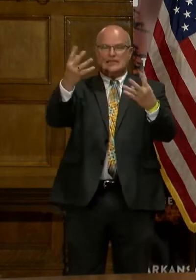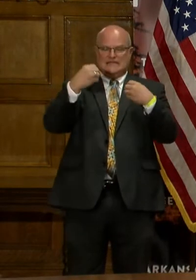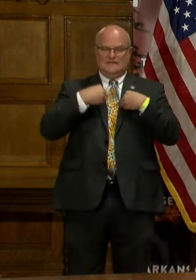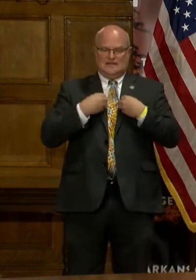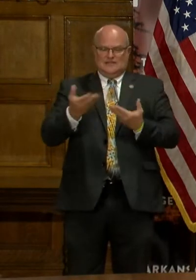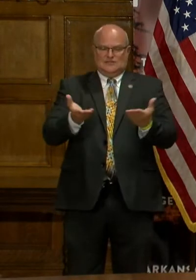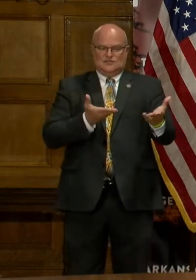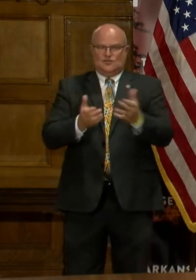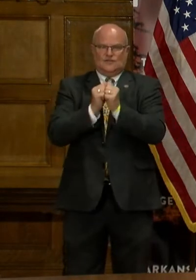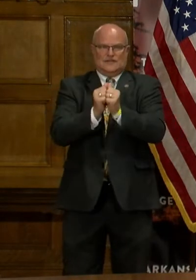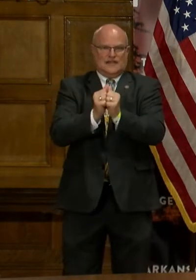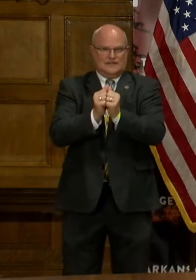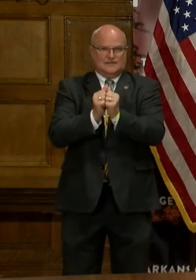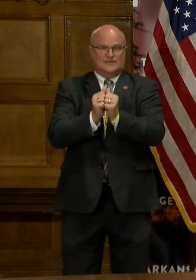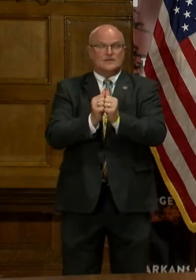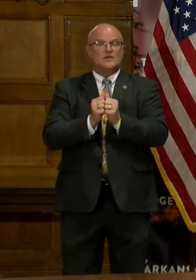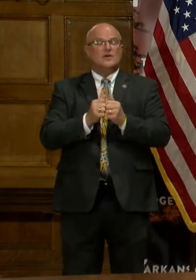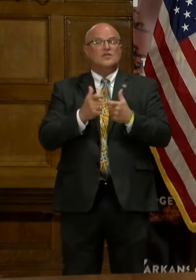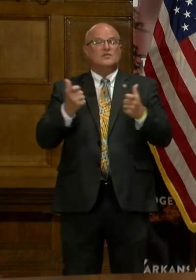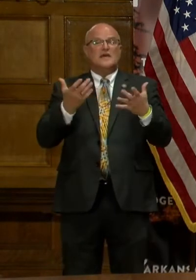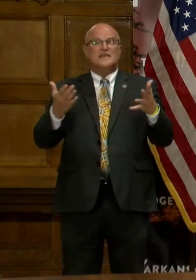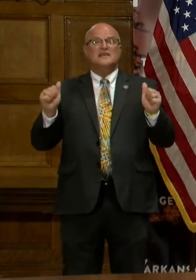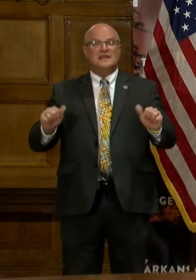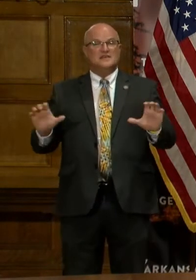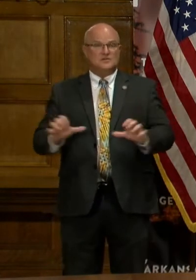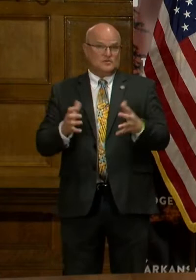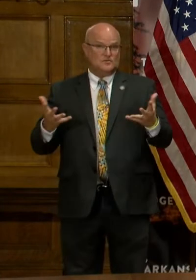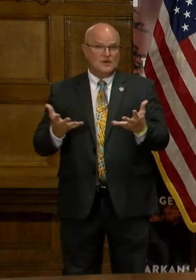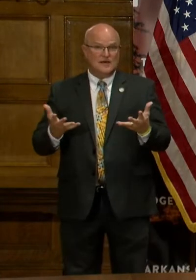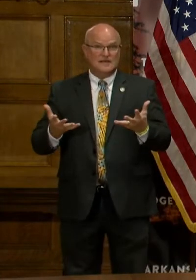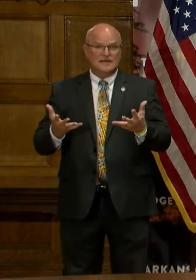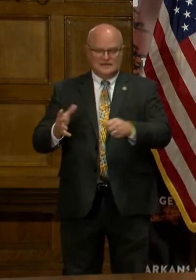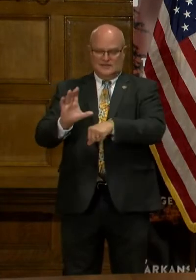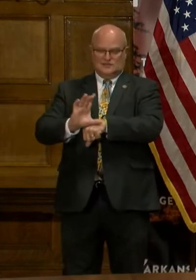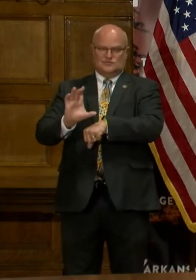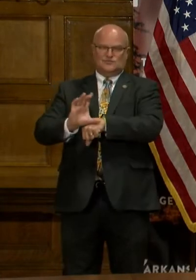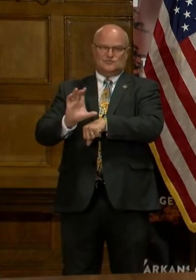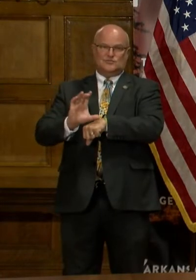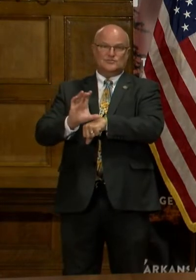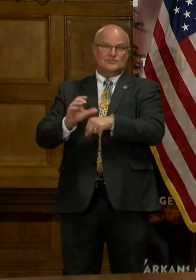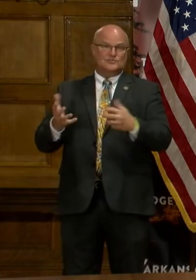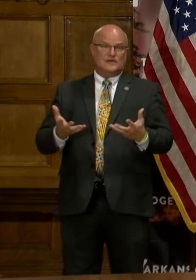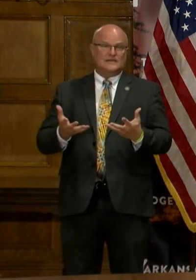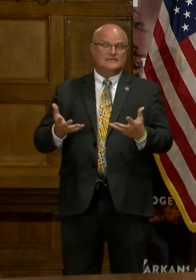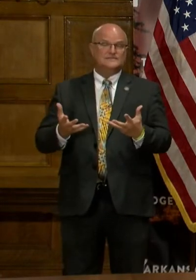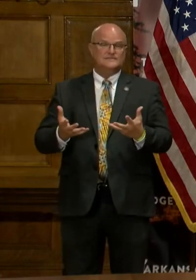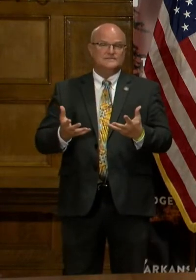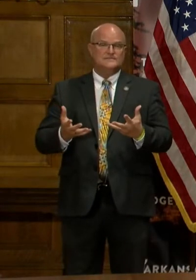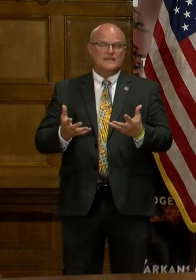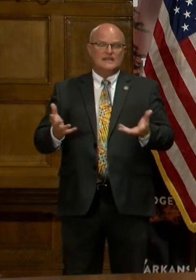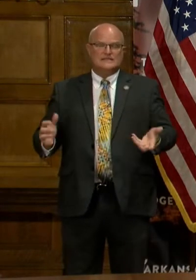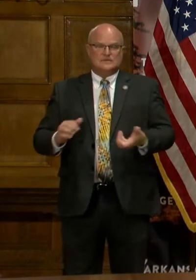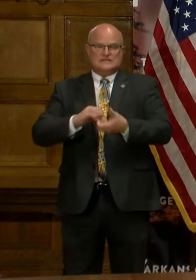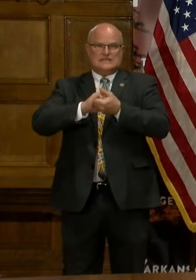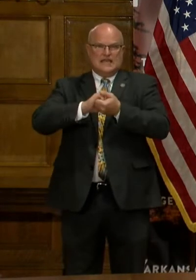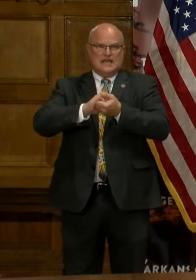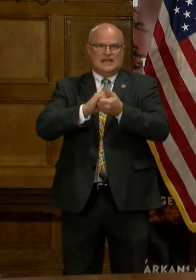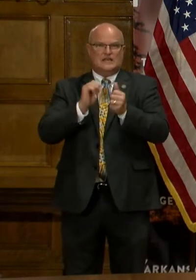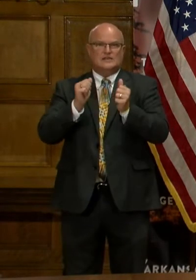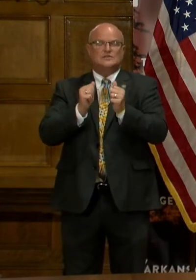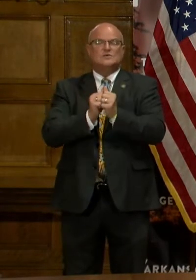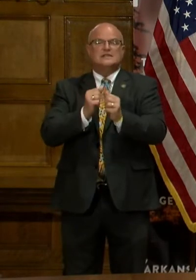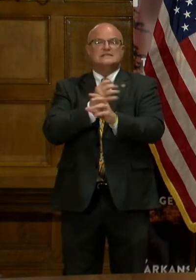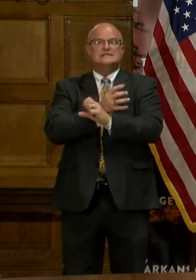to serve. So one of the greatest things we can do as churches and faith organizations is to engage with